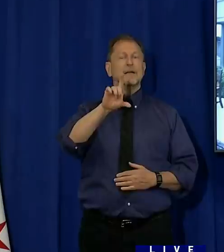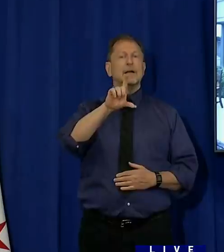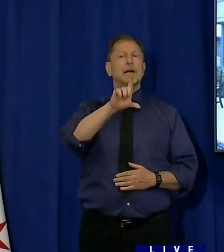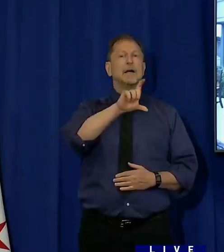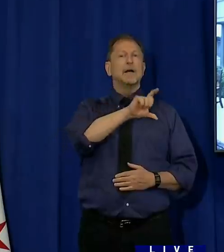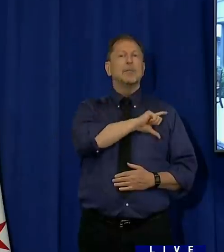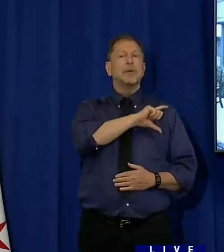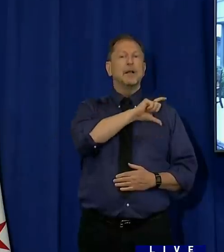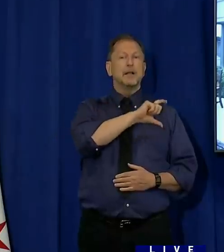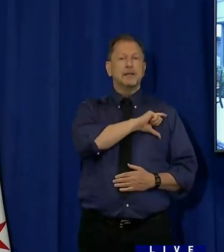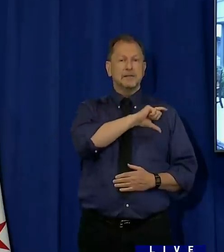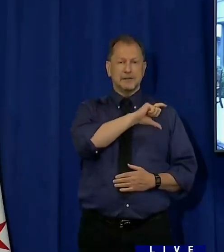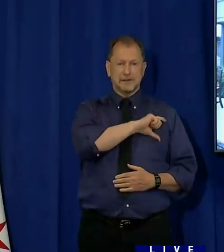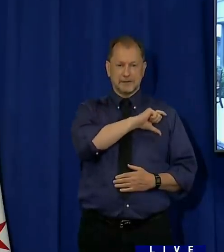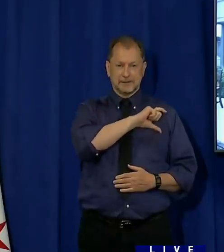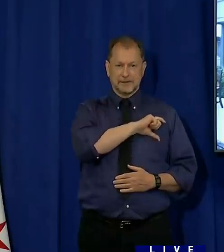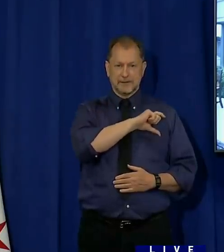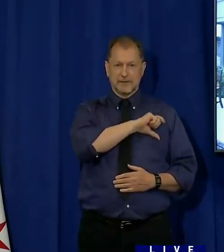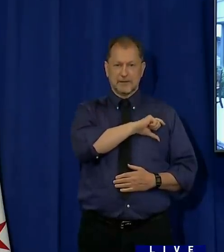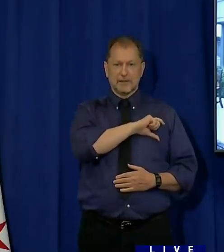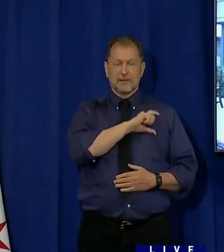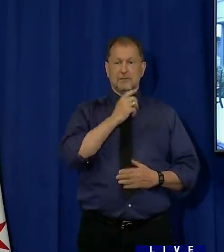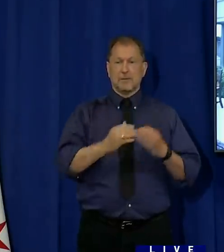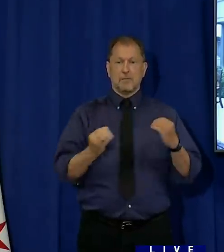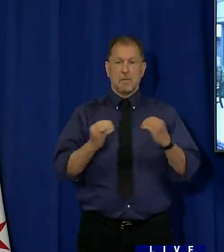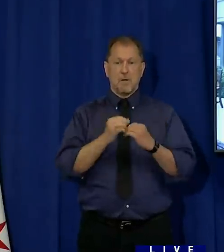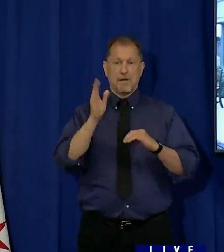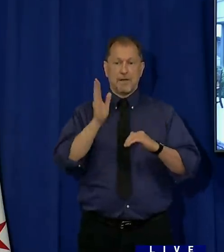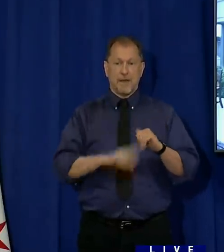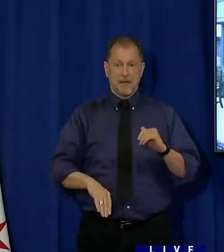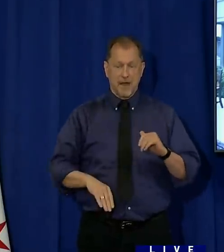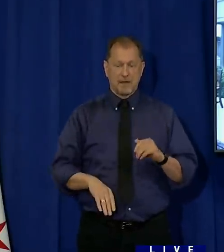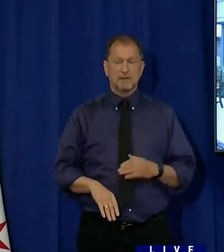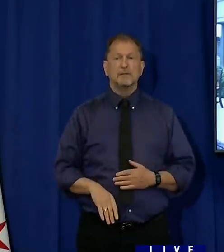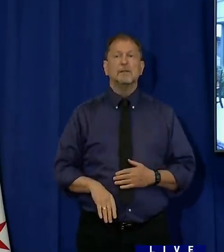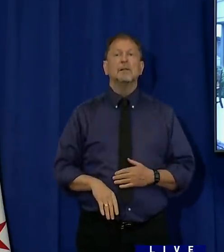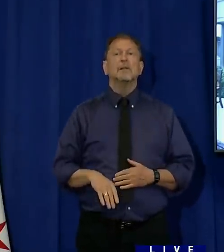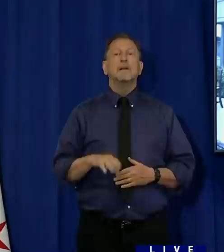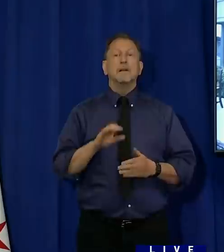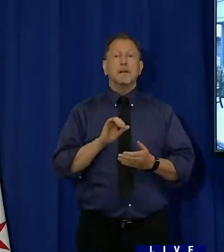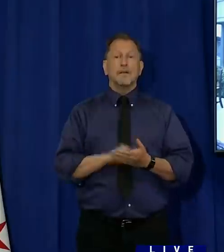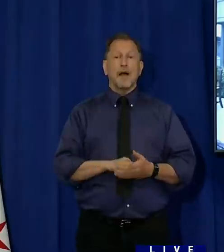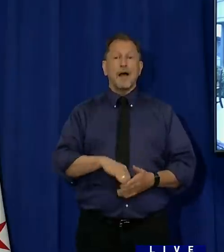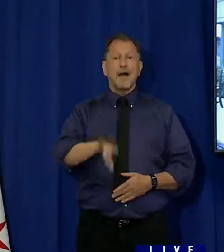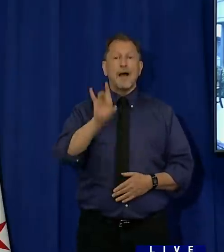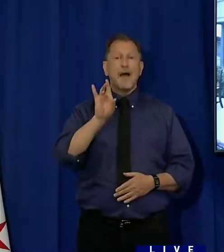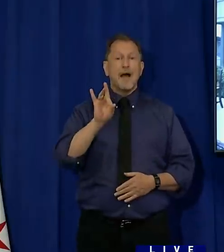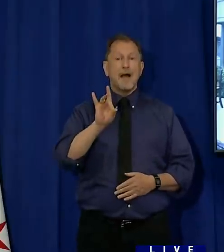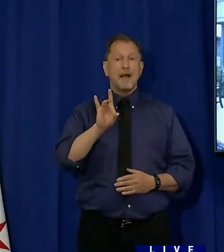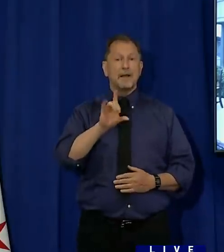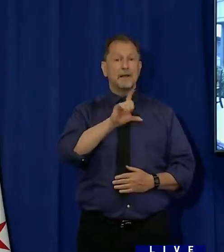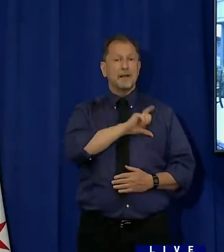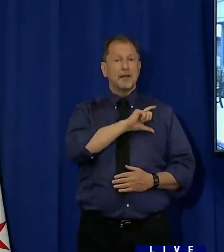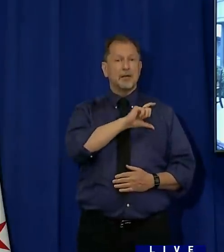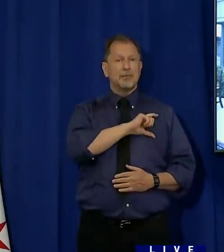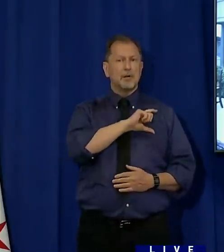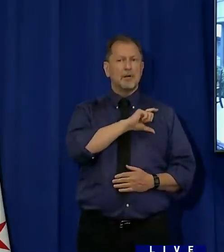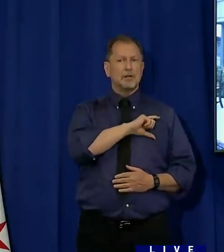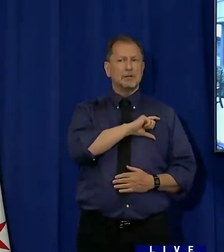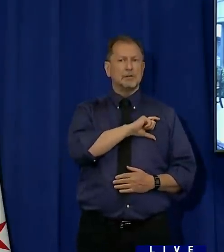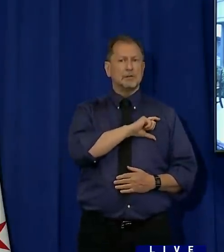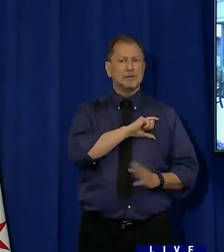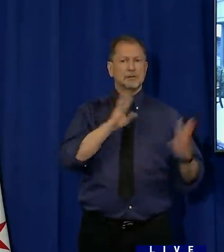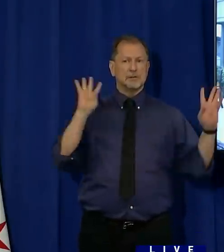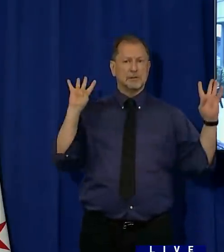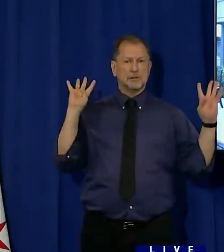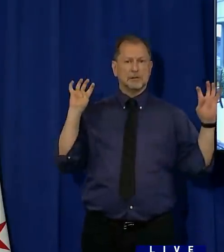lounging in my office as what I assume looters were breaking in stores in this